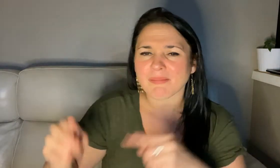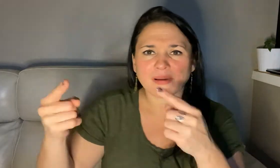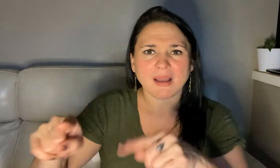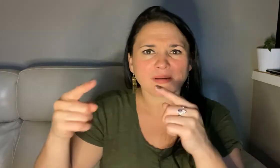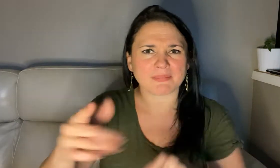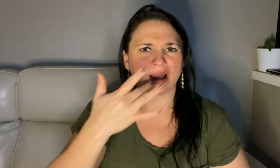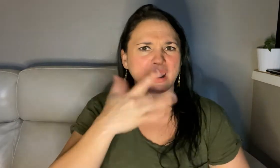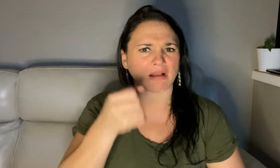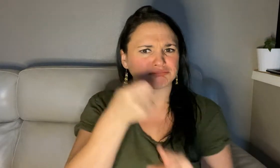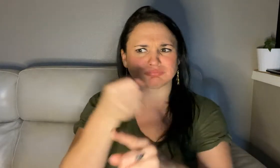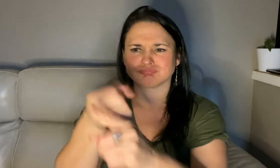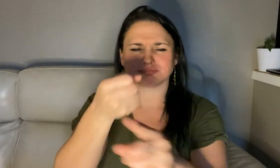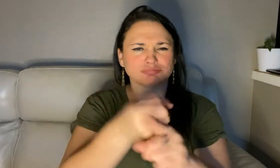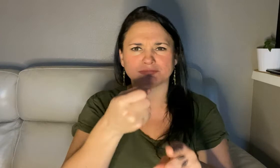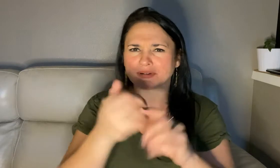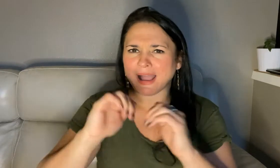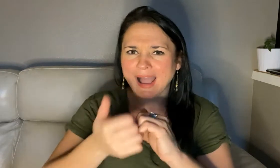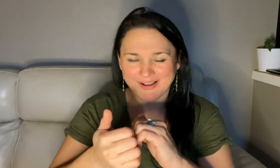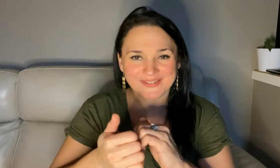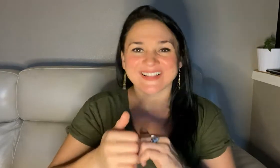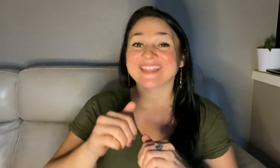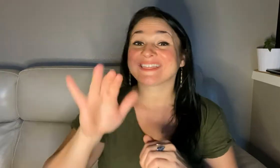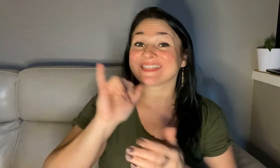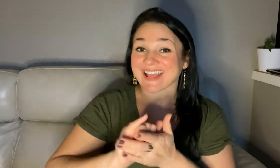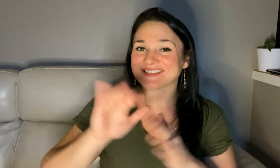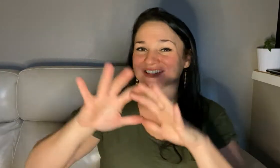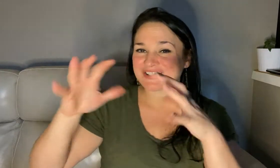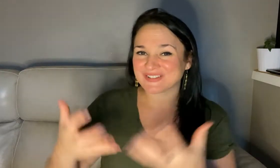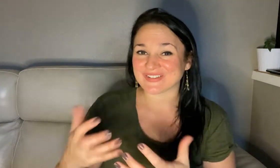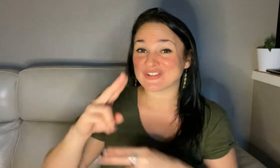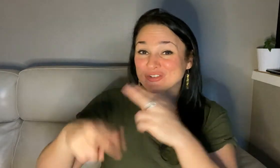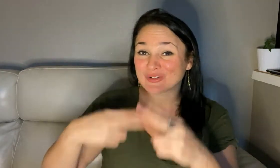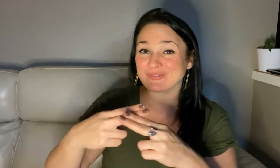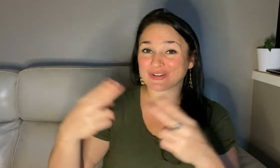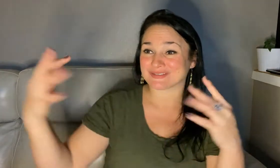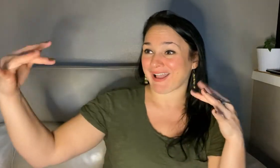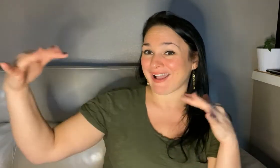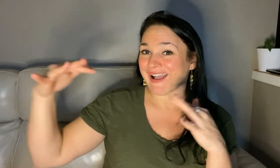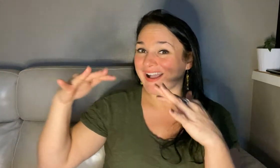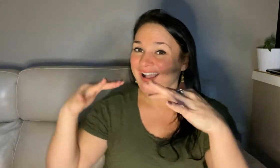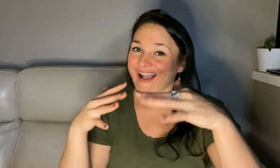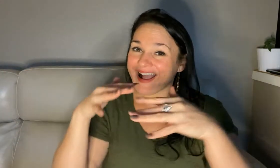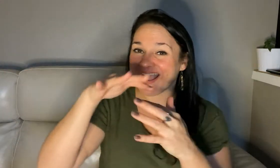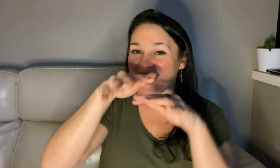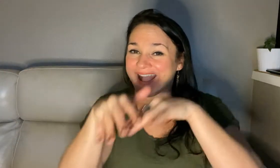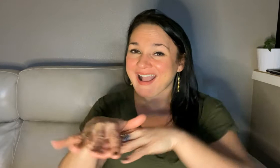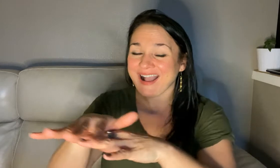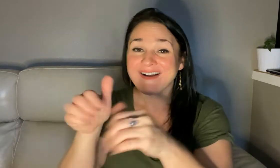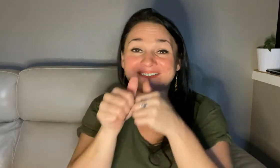know what synchronicity is, things just happen. It's kind of like luck that just happens. Now, that is the universe's